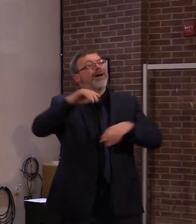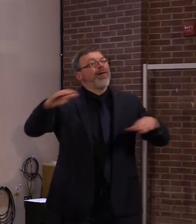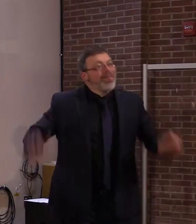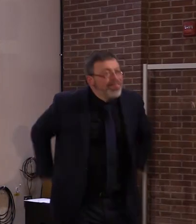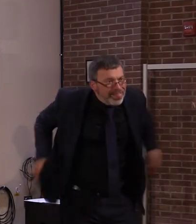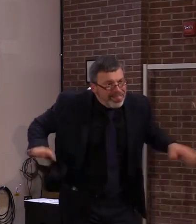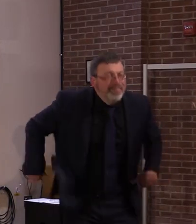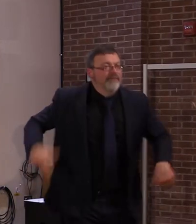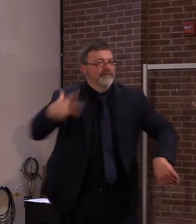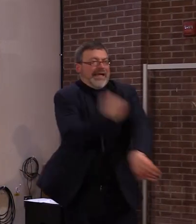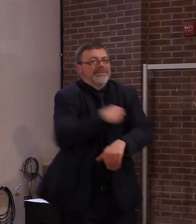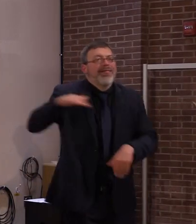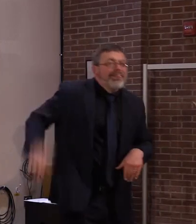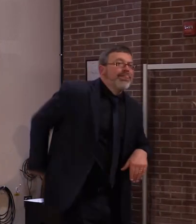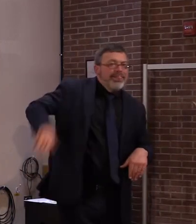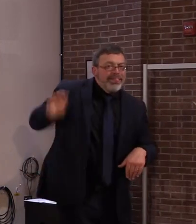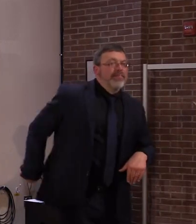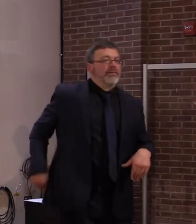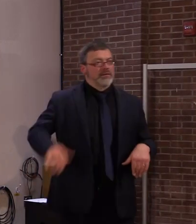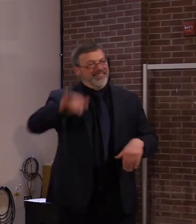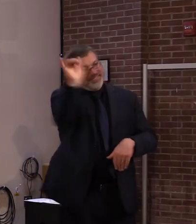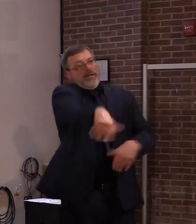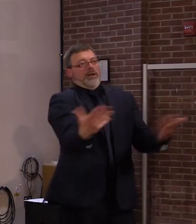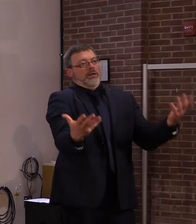Erin Tanko, Vermont Digger.